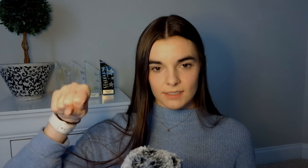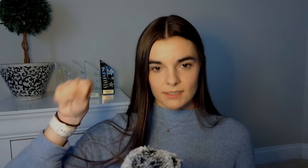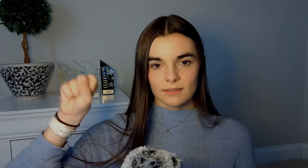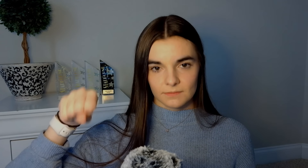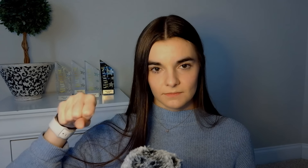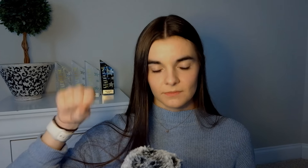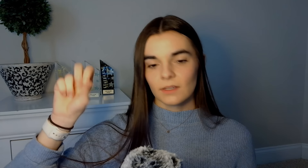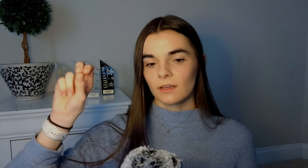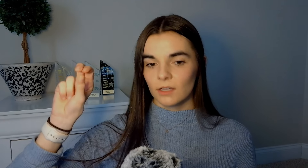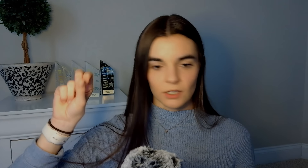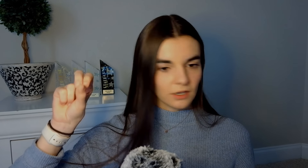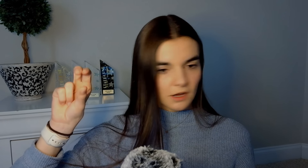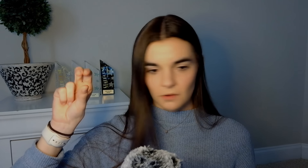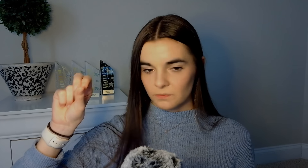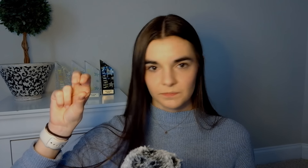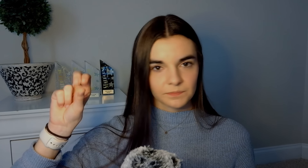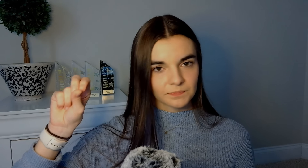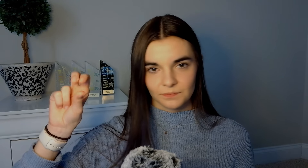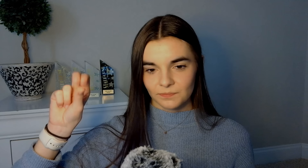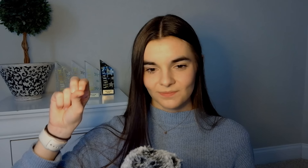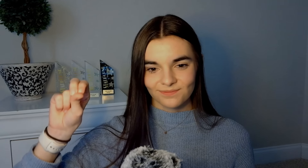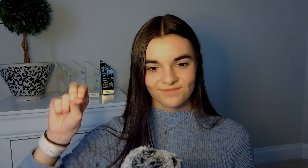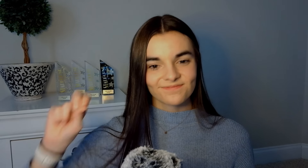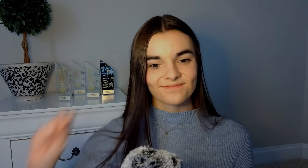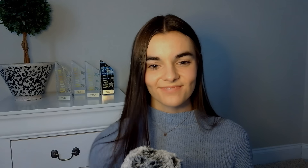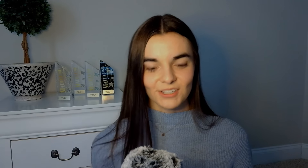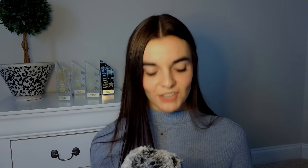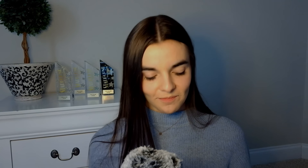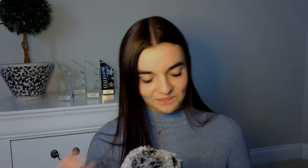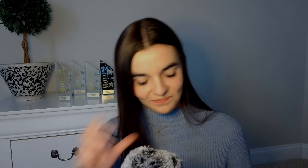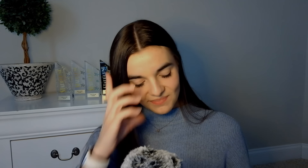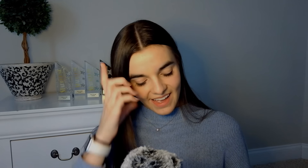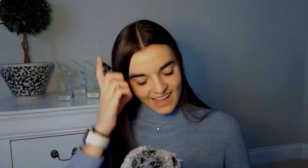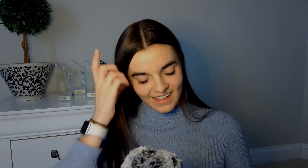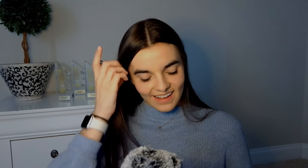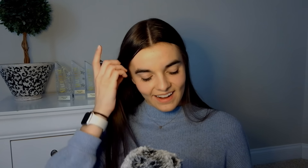yes, no. Good job.